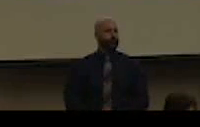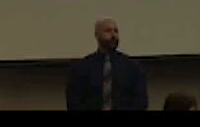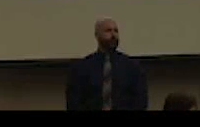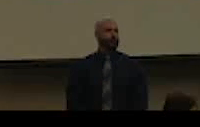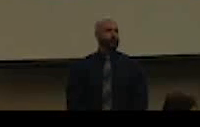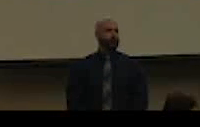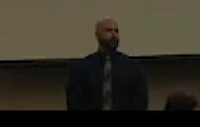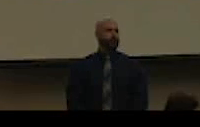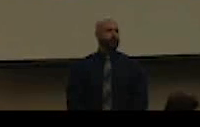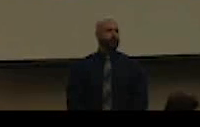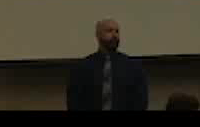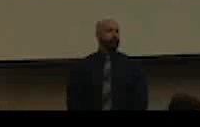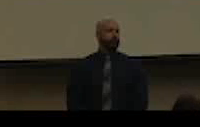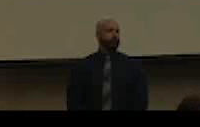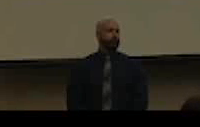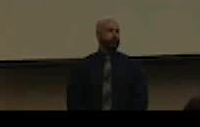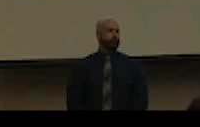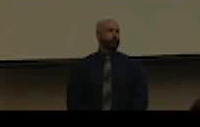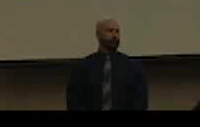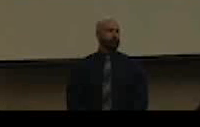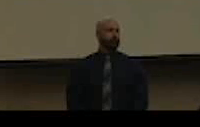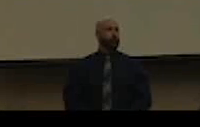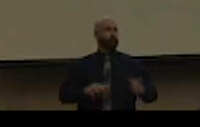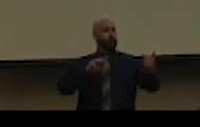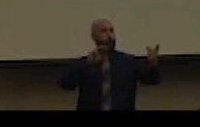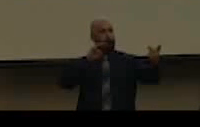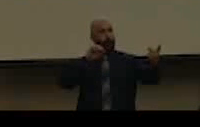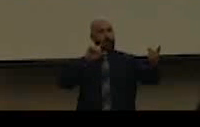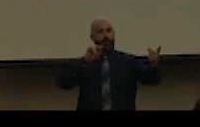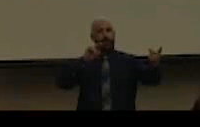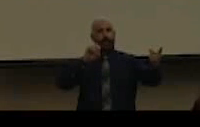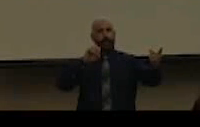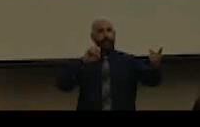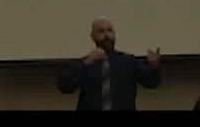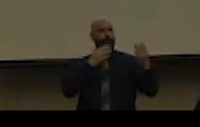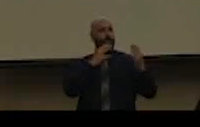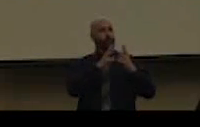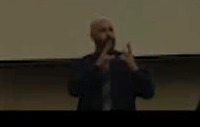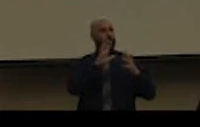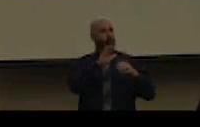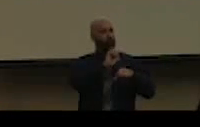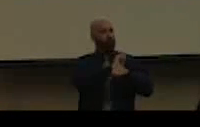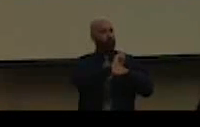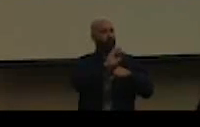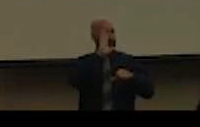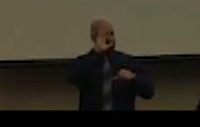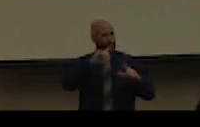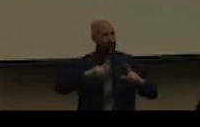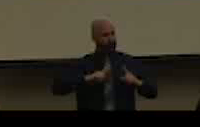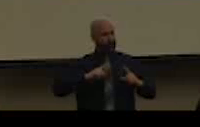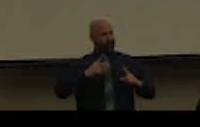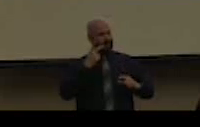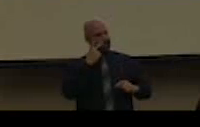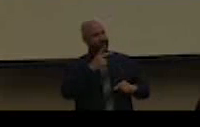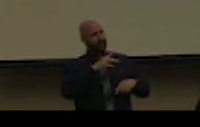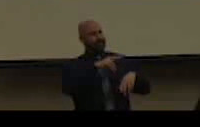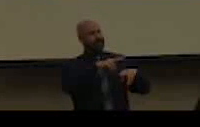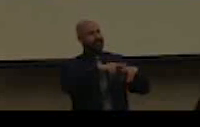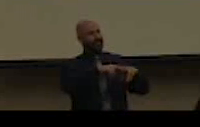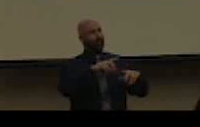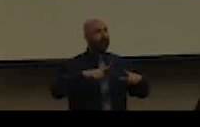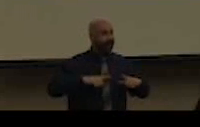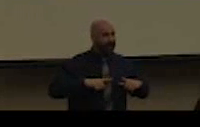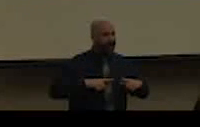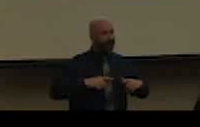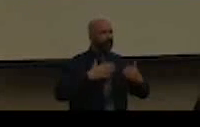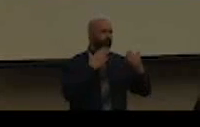Thank you. Well, Melanie, thank you so much for your work. I know you're retired, and I'm so happy to see you sitting up there. Retired in air quotes. I